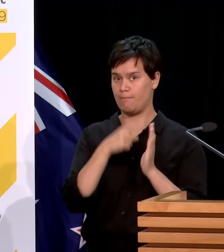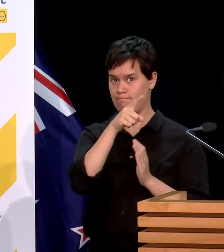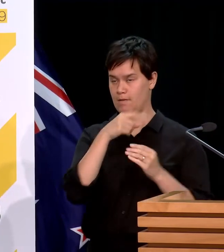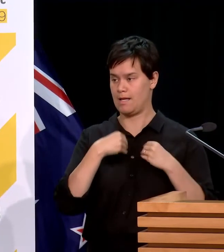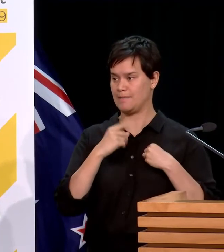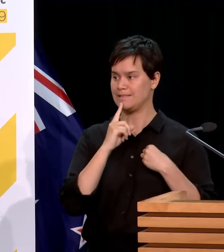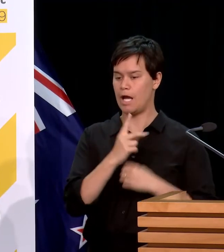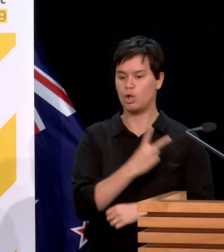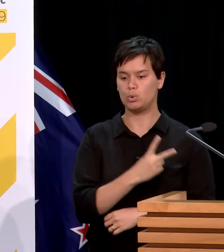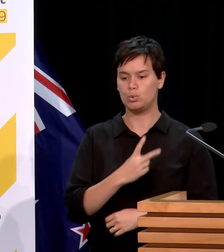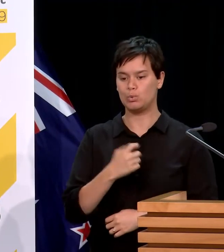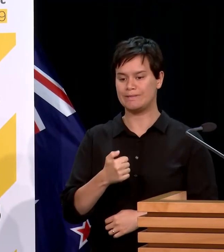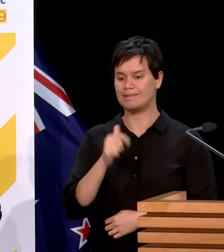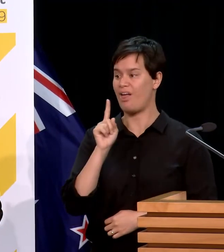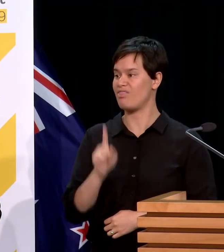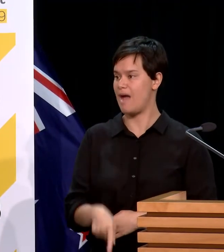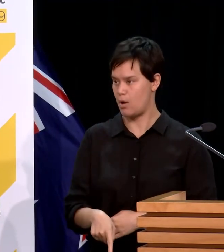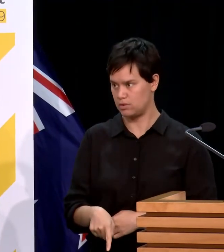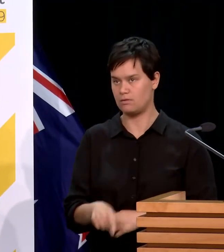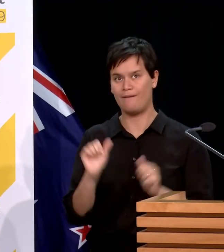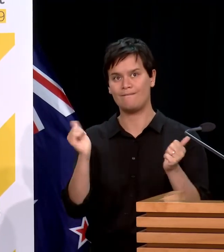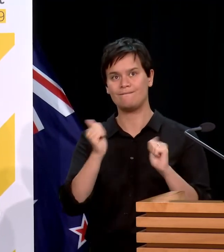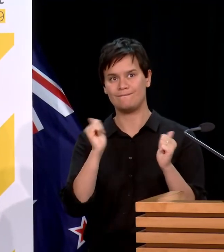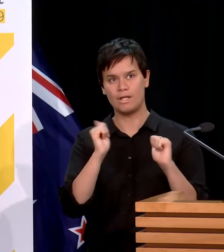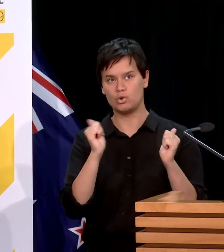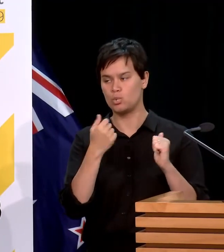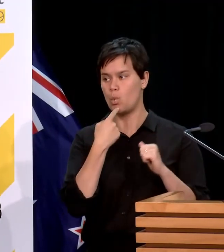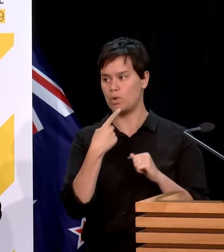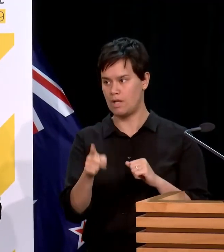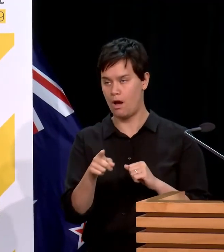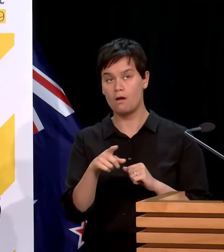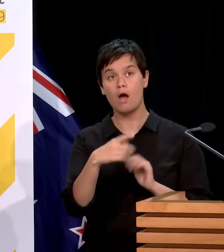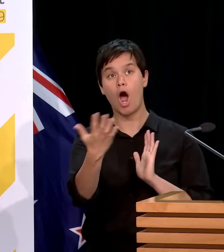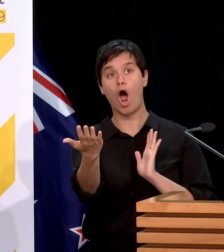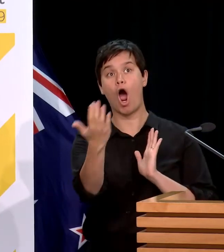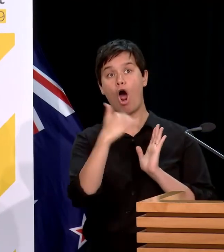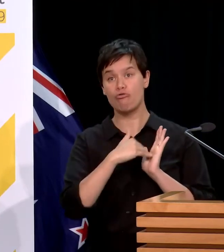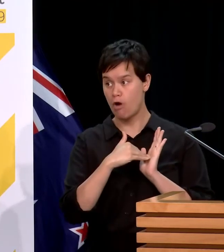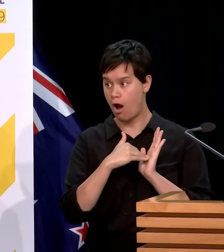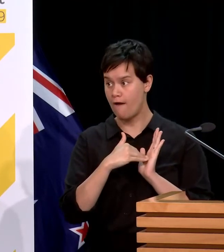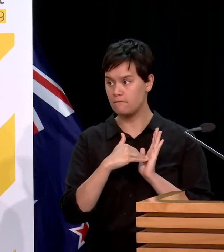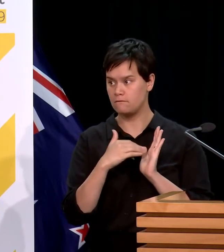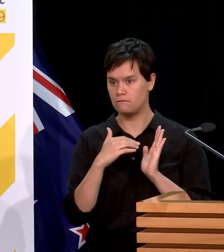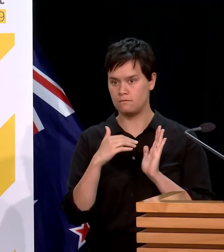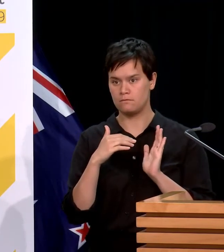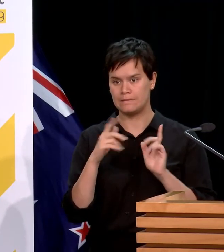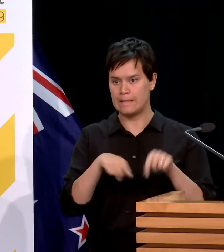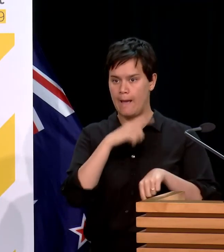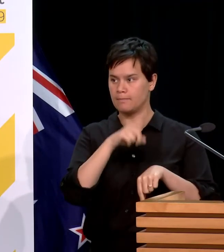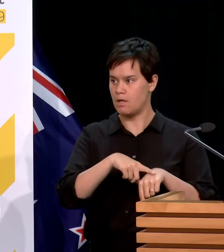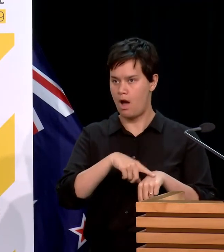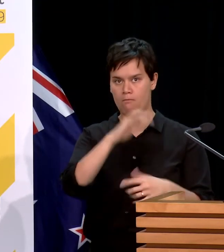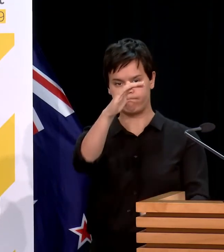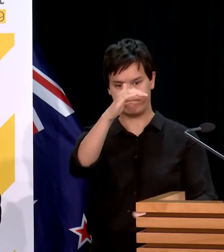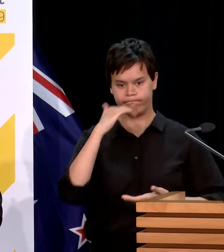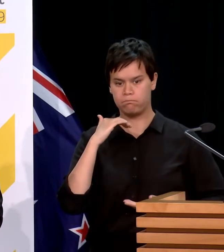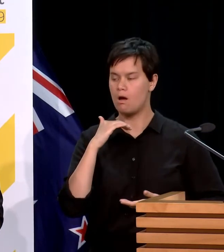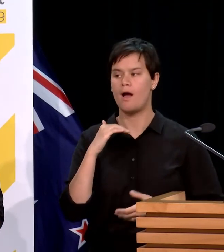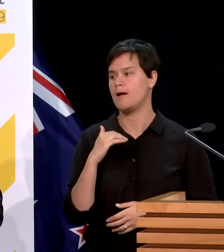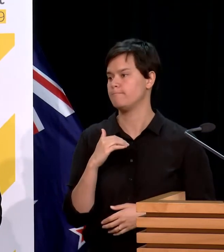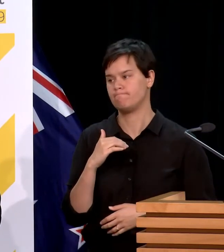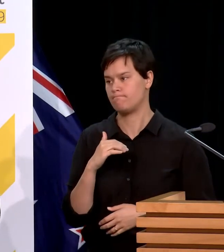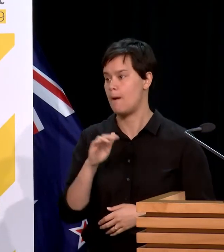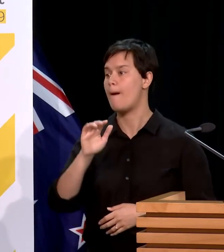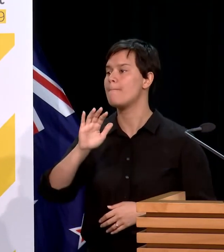226,000 would not all arrive all at once, that they're likely to come in smaller instalments, potentially sort of week after